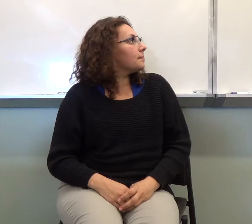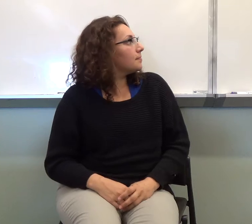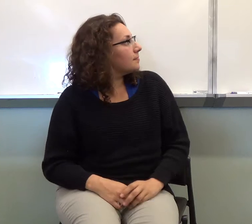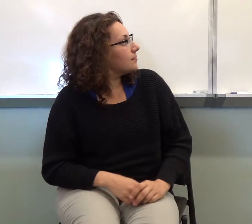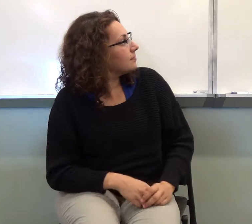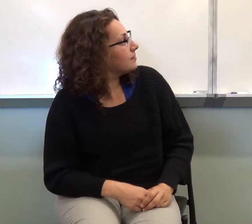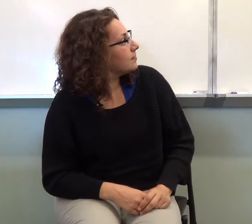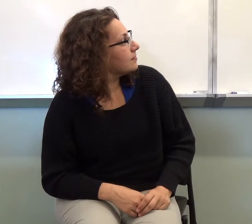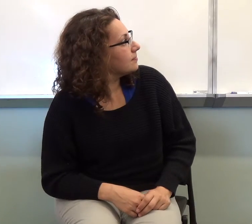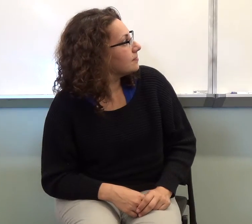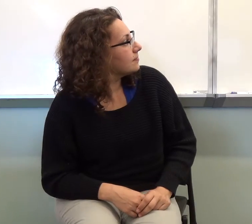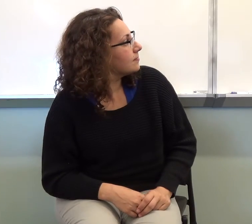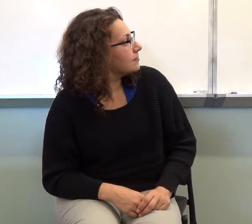All right, for example,